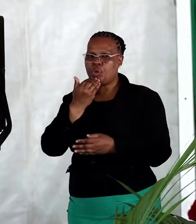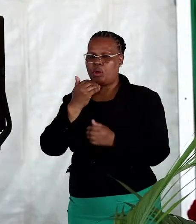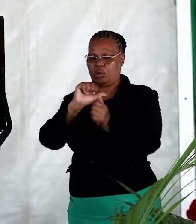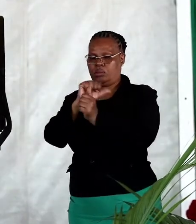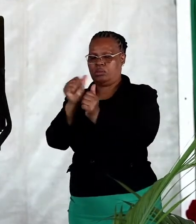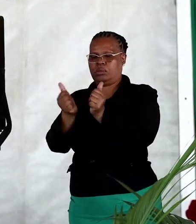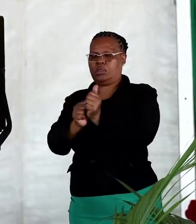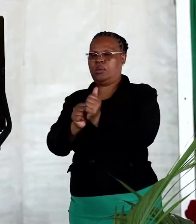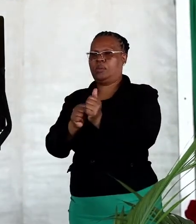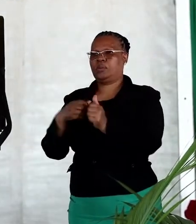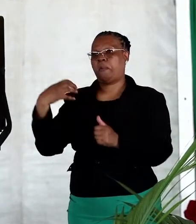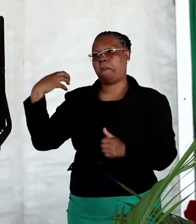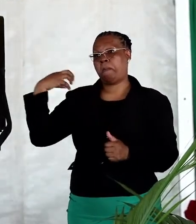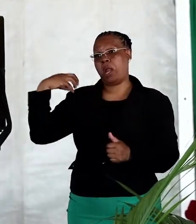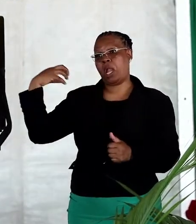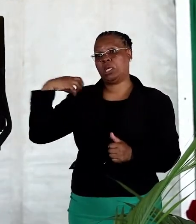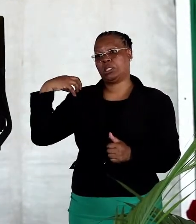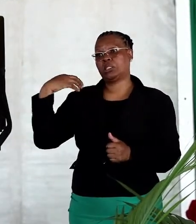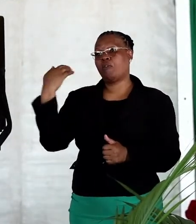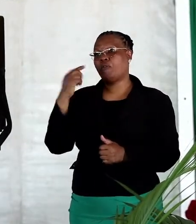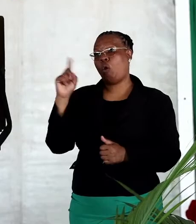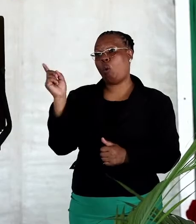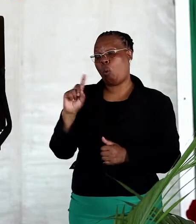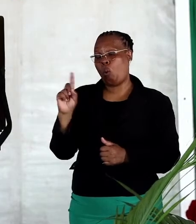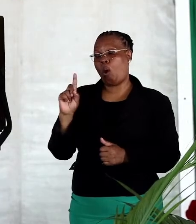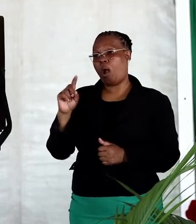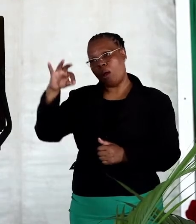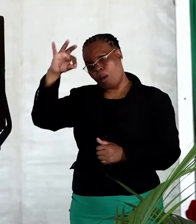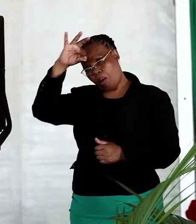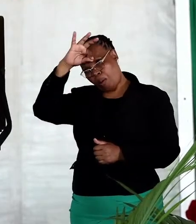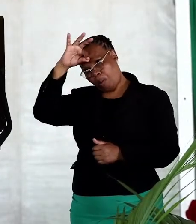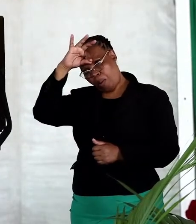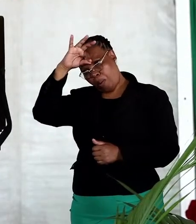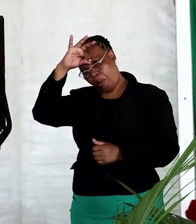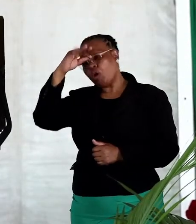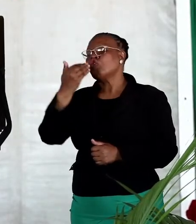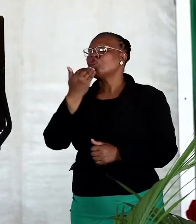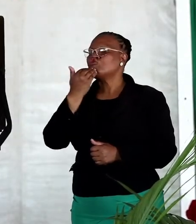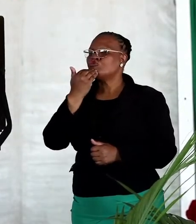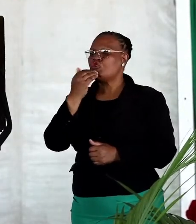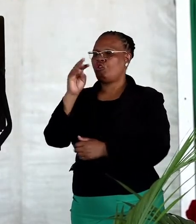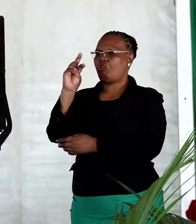ka-Deputy Minister of Police utata uCastle Matale.